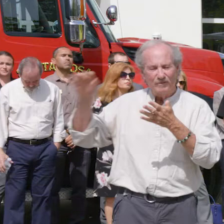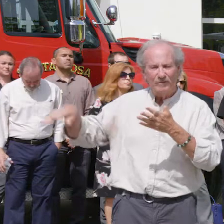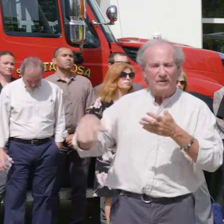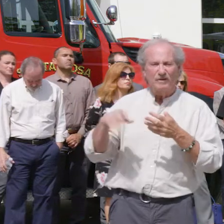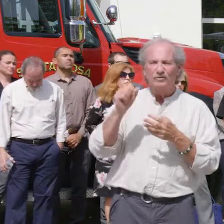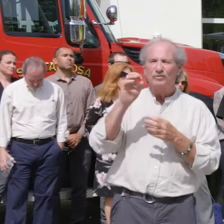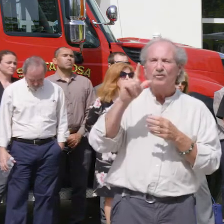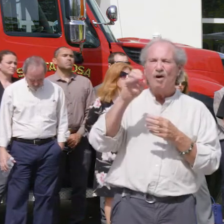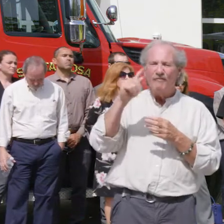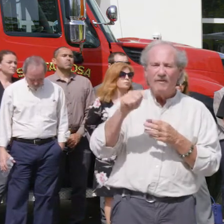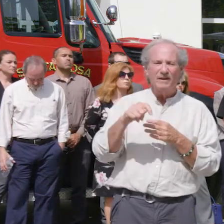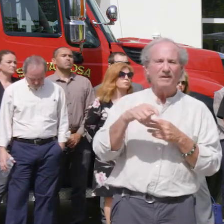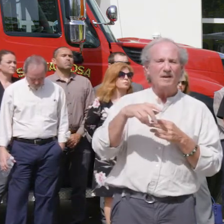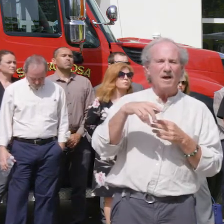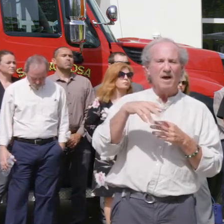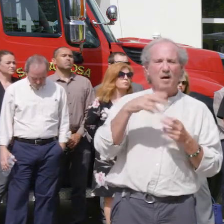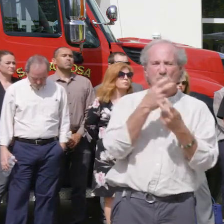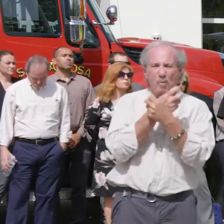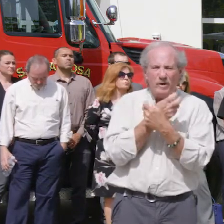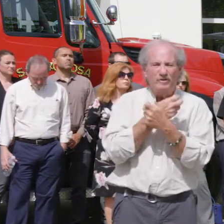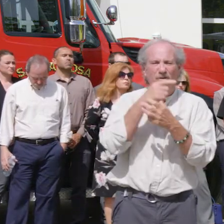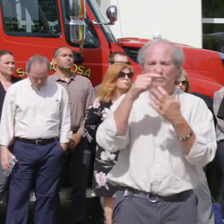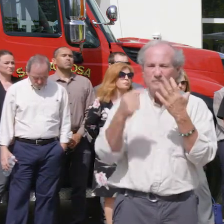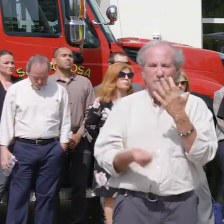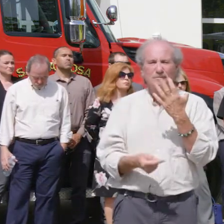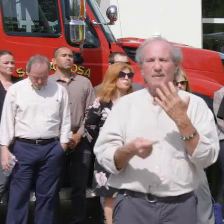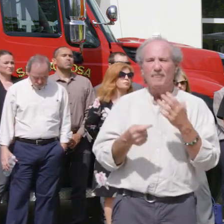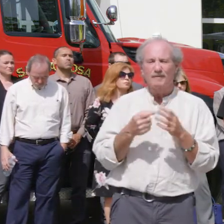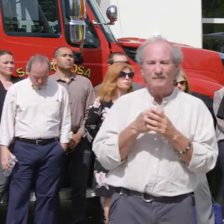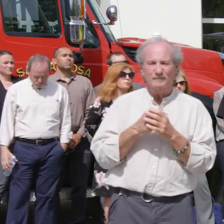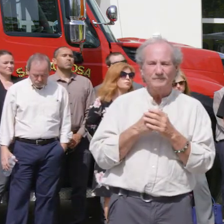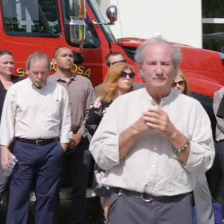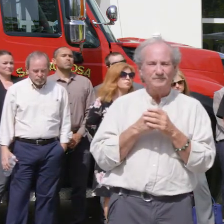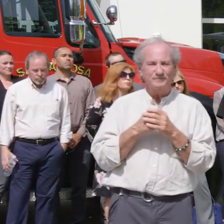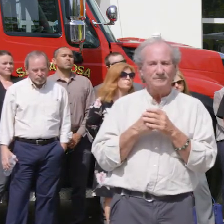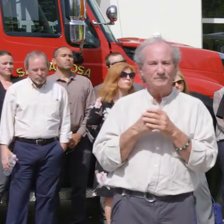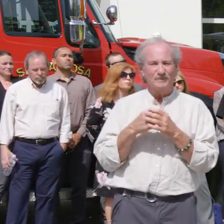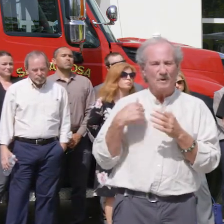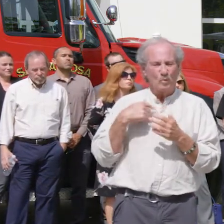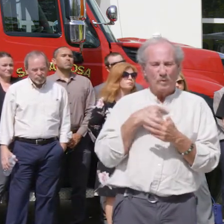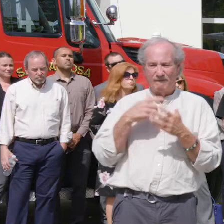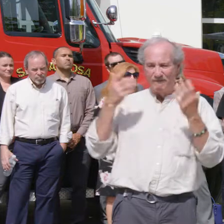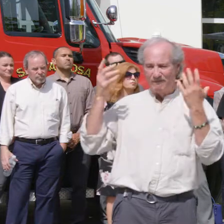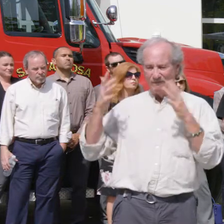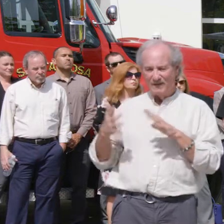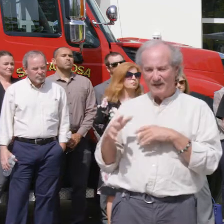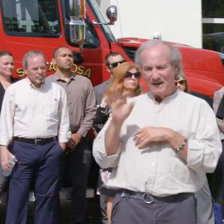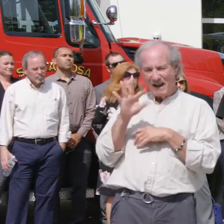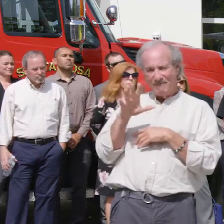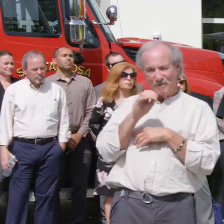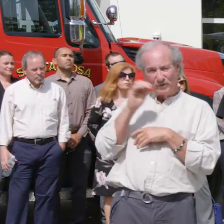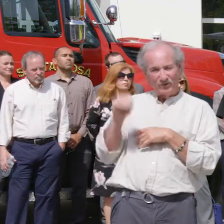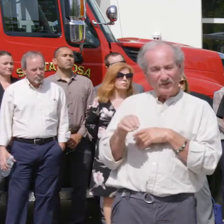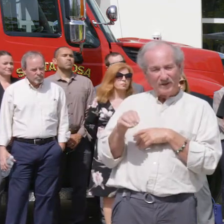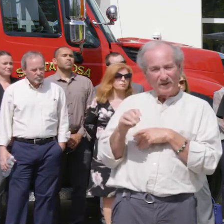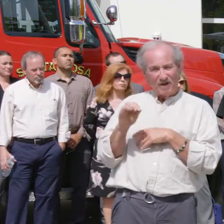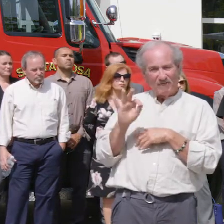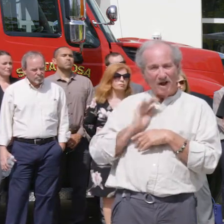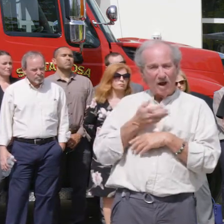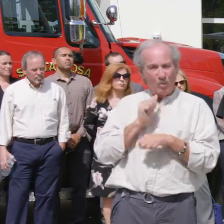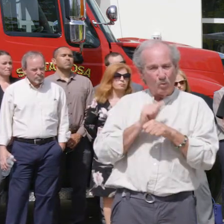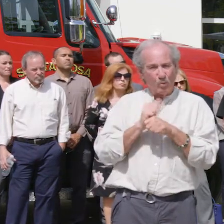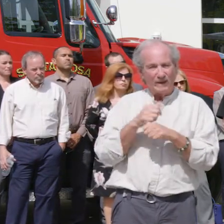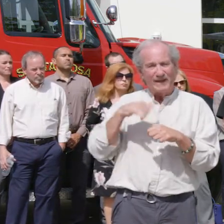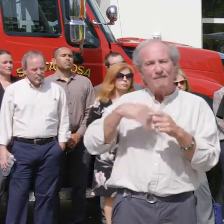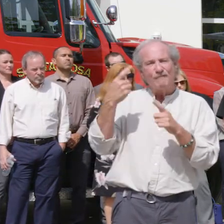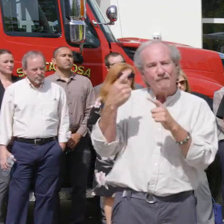solvents, pesticides, propane tanks, other types of hazardous materials. We completed 95% of our assigned mission within